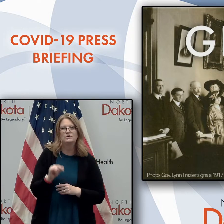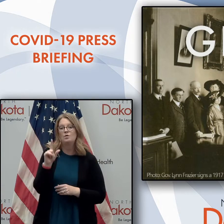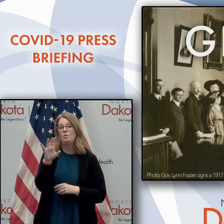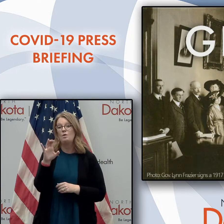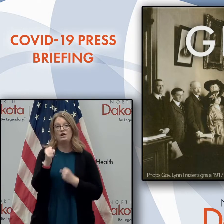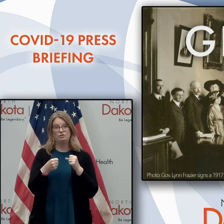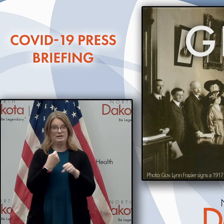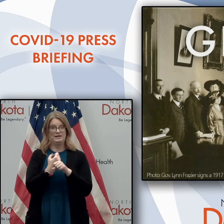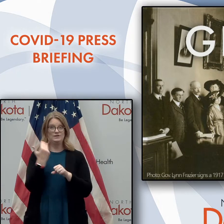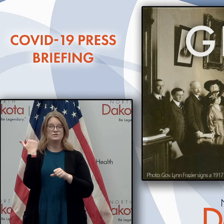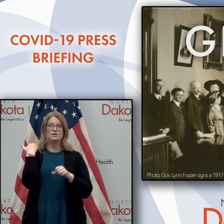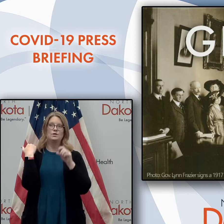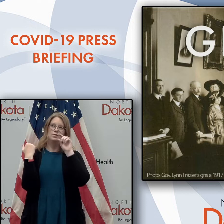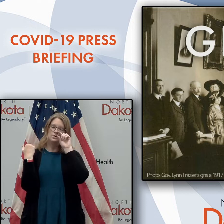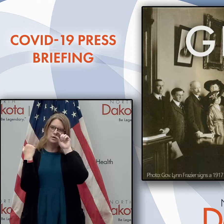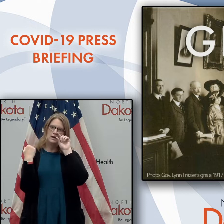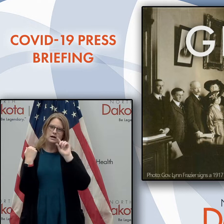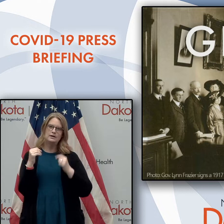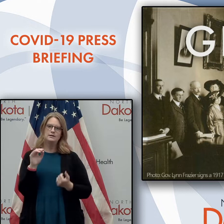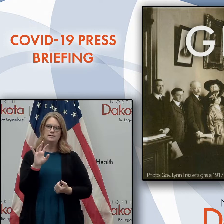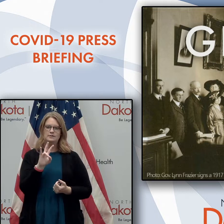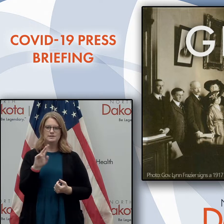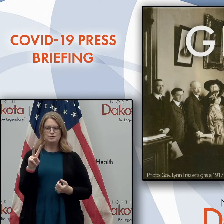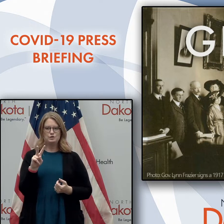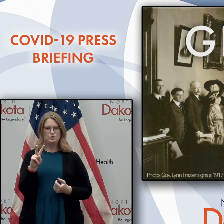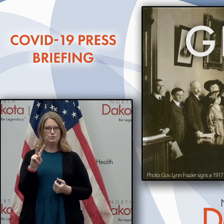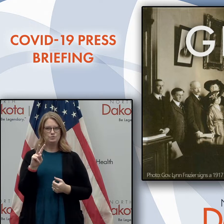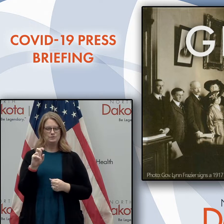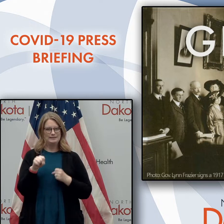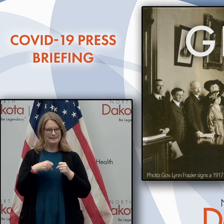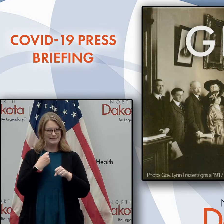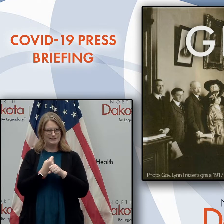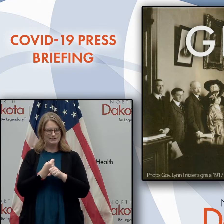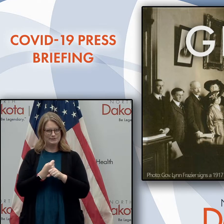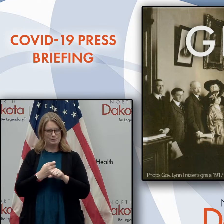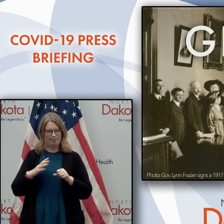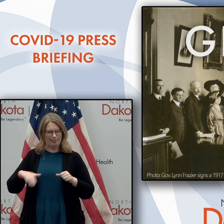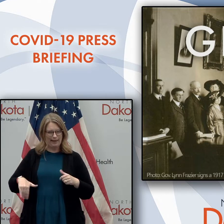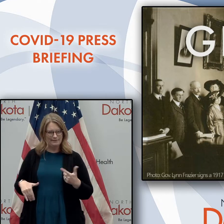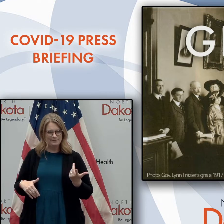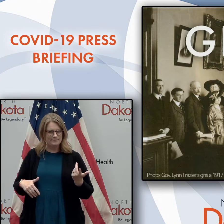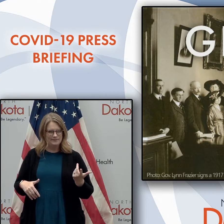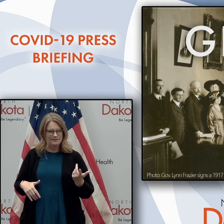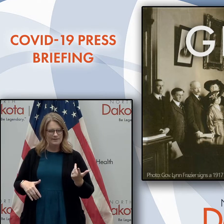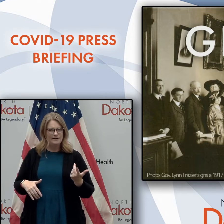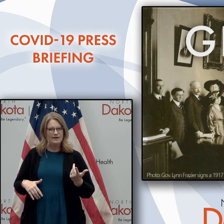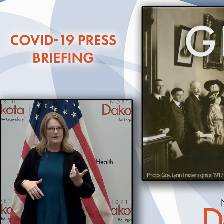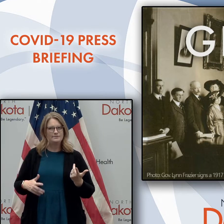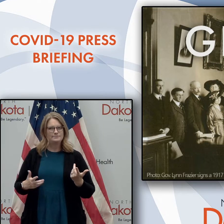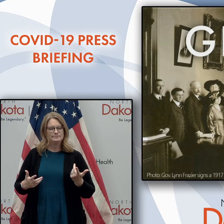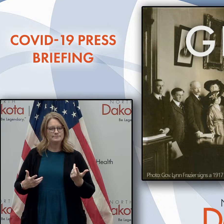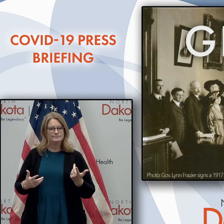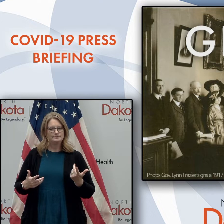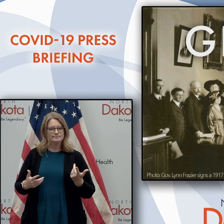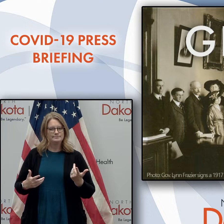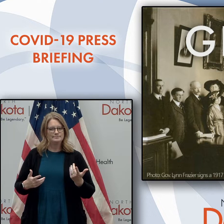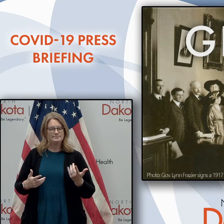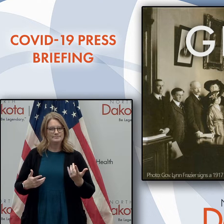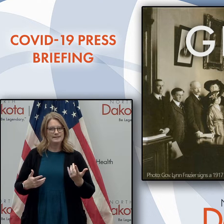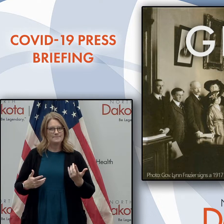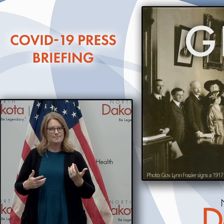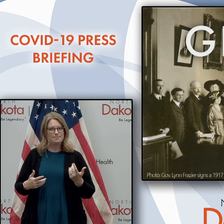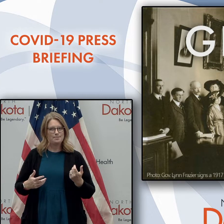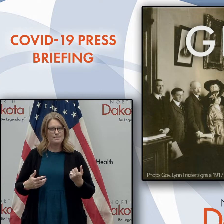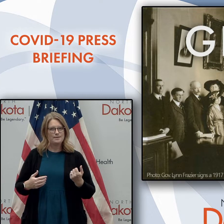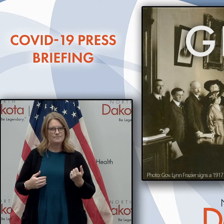was 72 years too late, and some may say even later, still later than that,